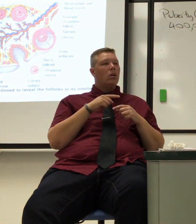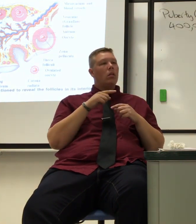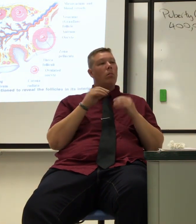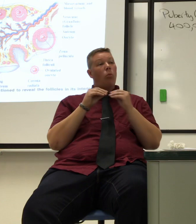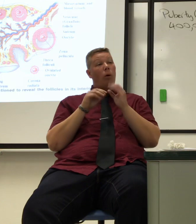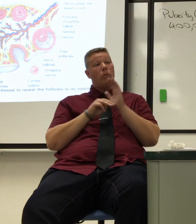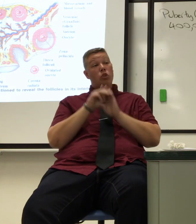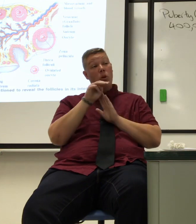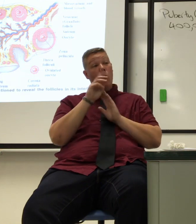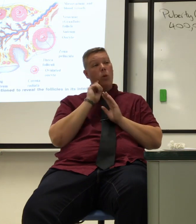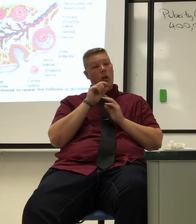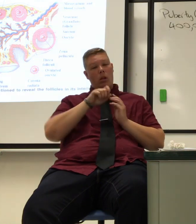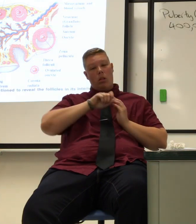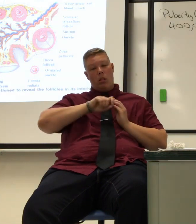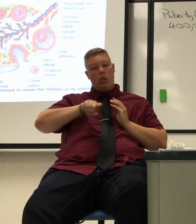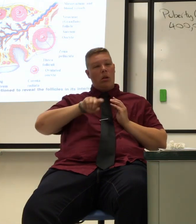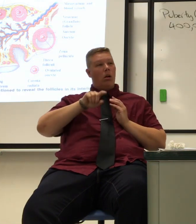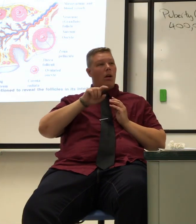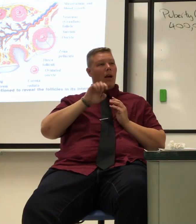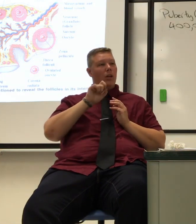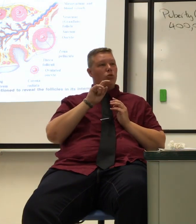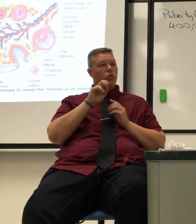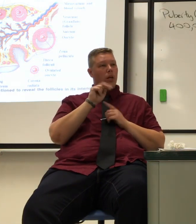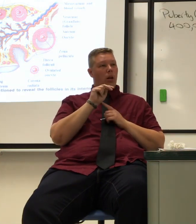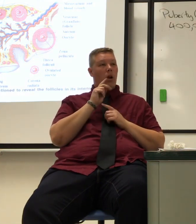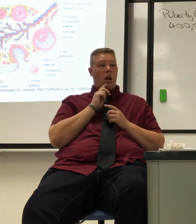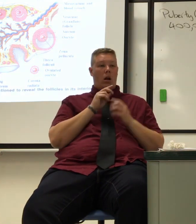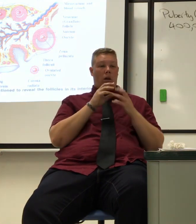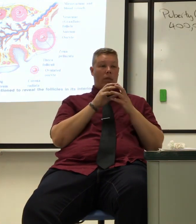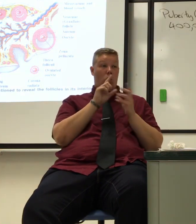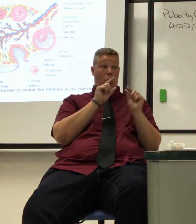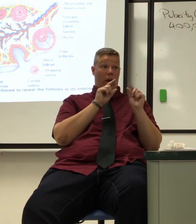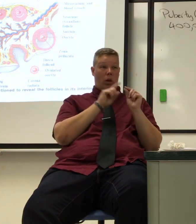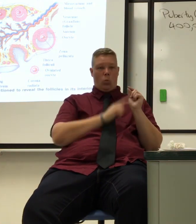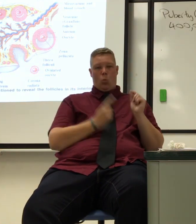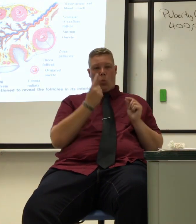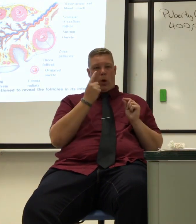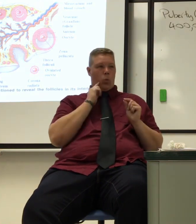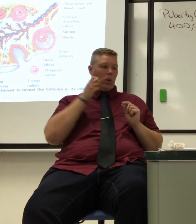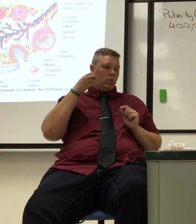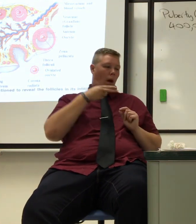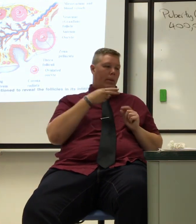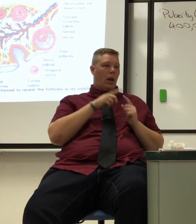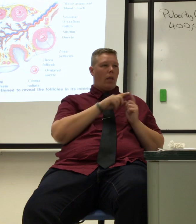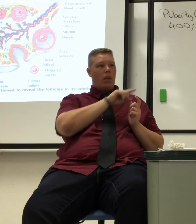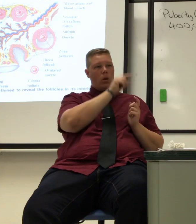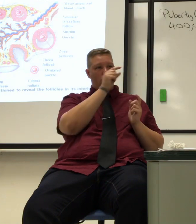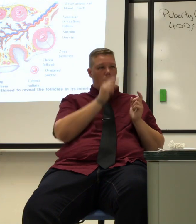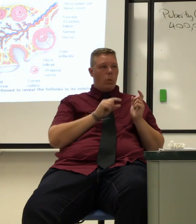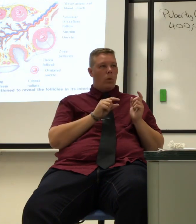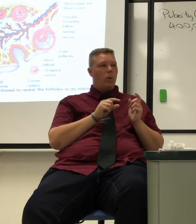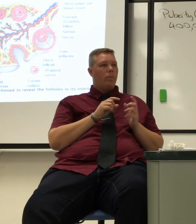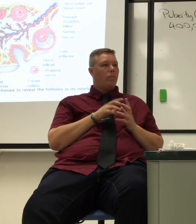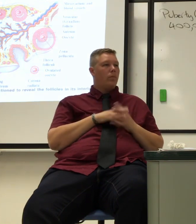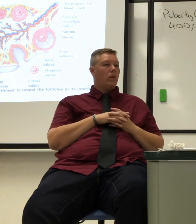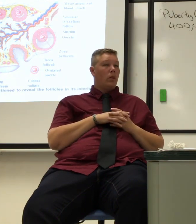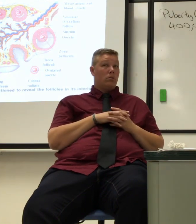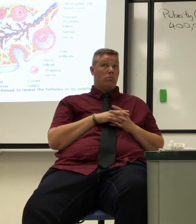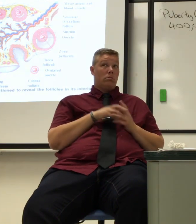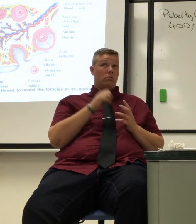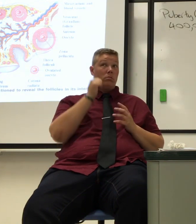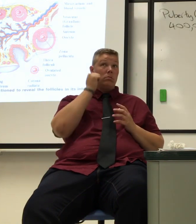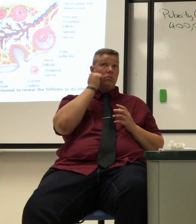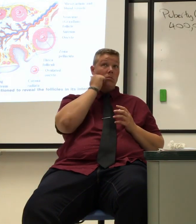will secrete the estrogens. One will achieve dominance and ovulate every month from puberty